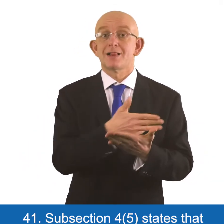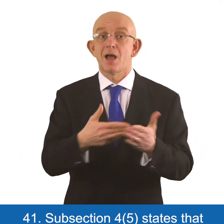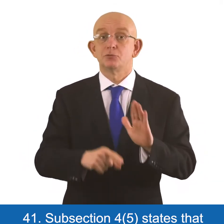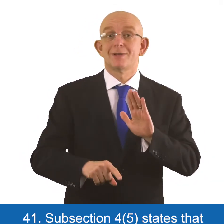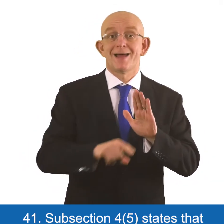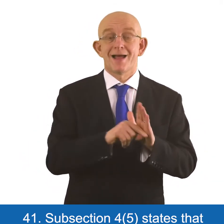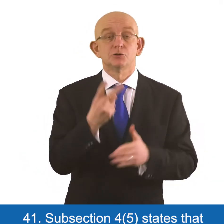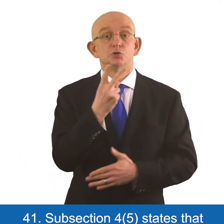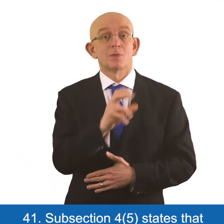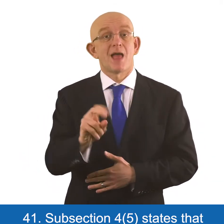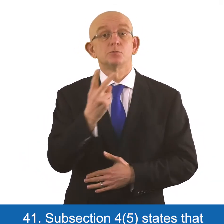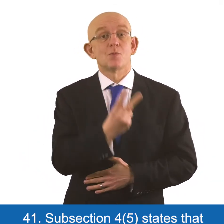the British Sign Language Act